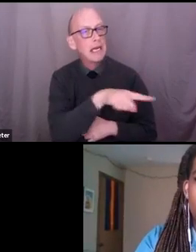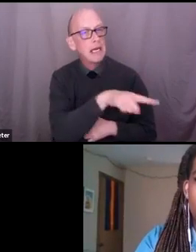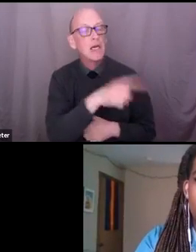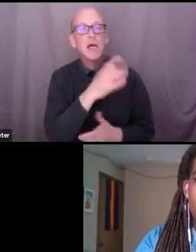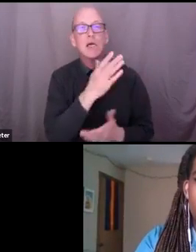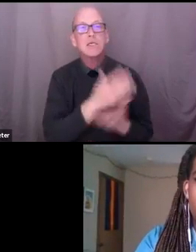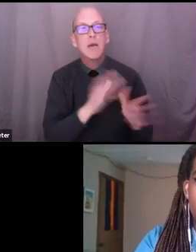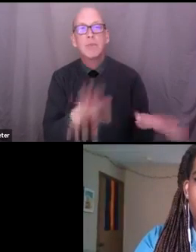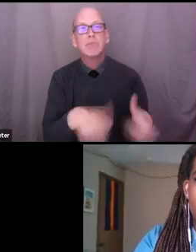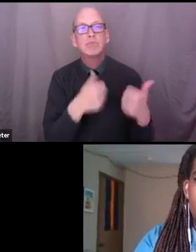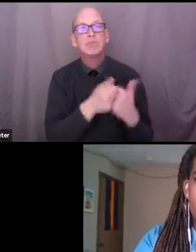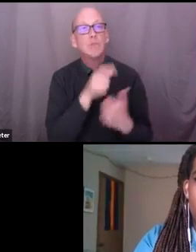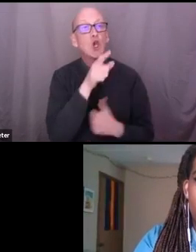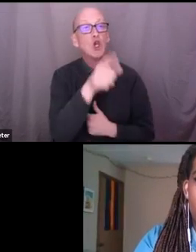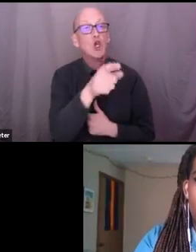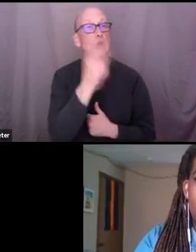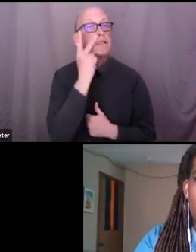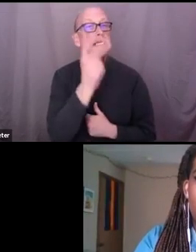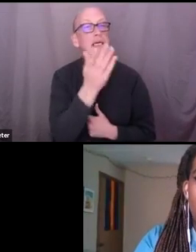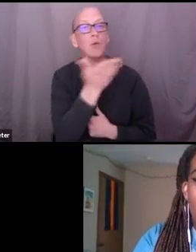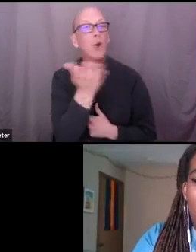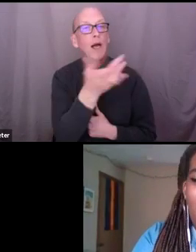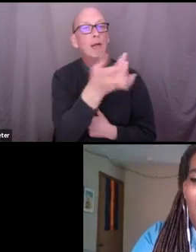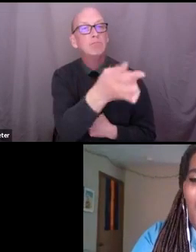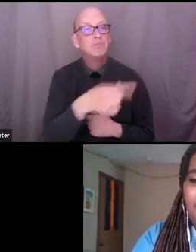those challenges that you are seeing?